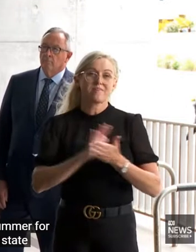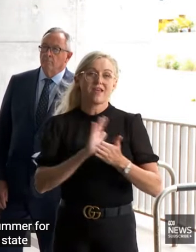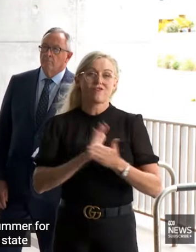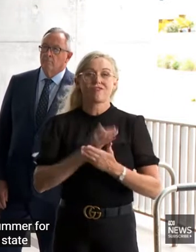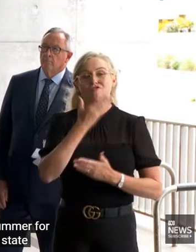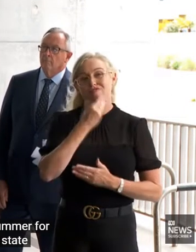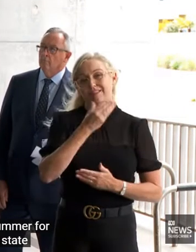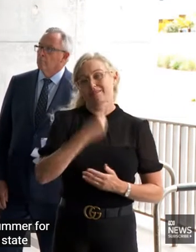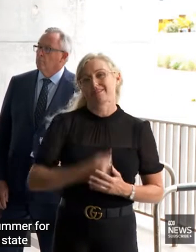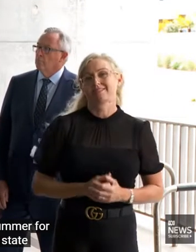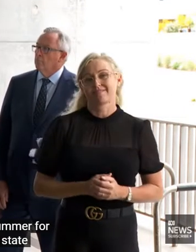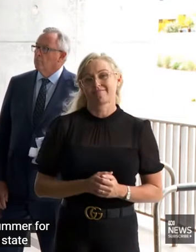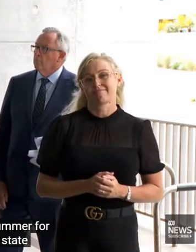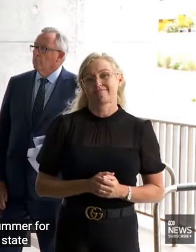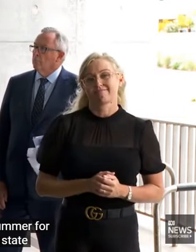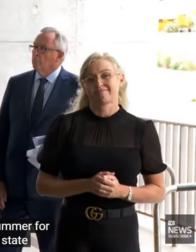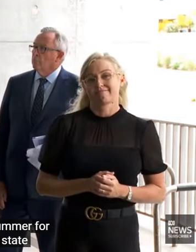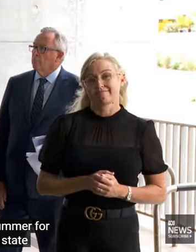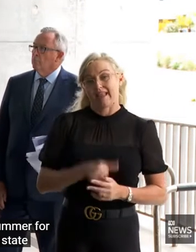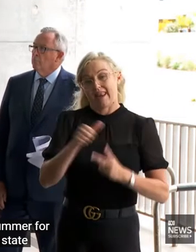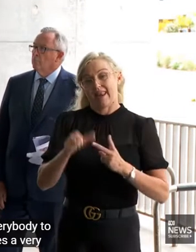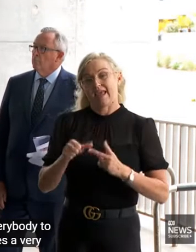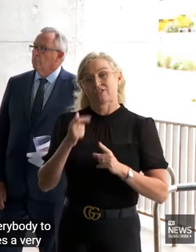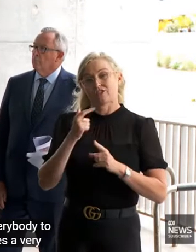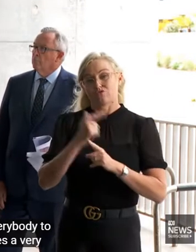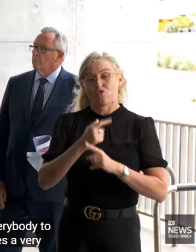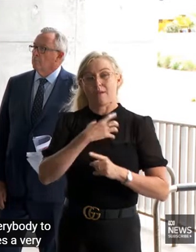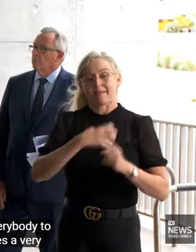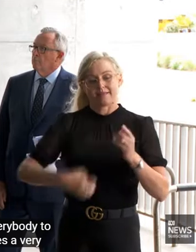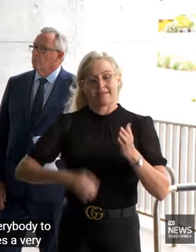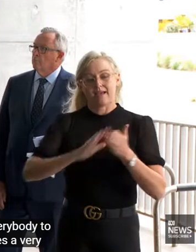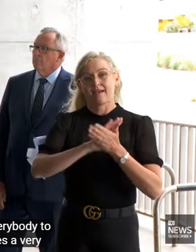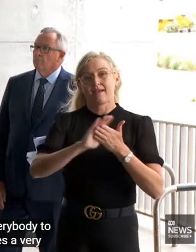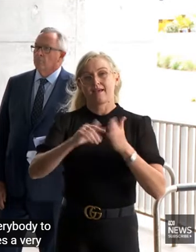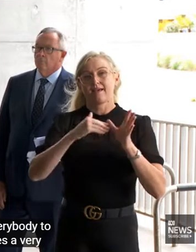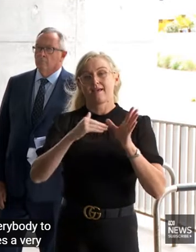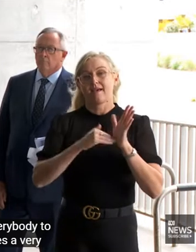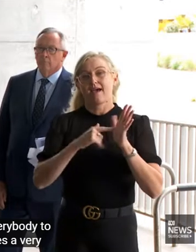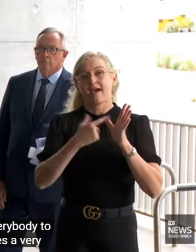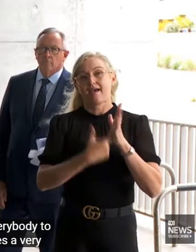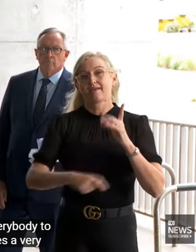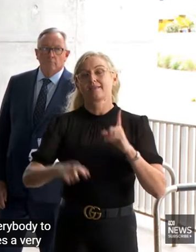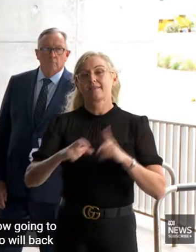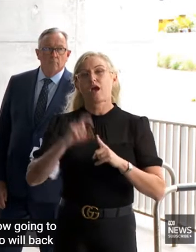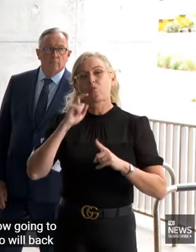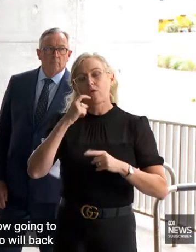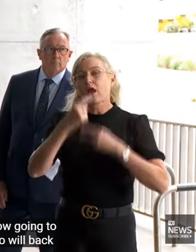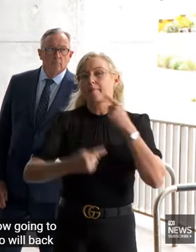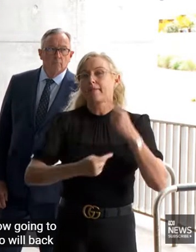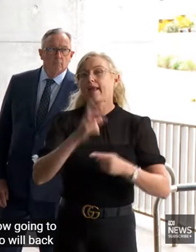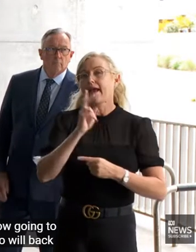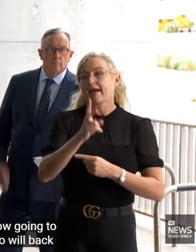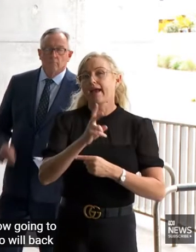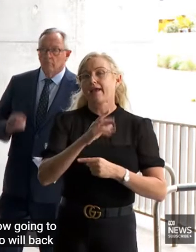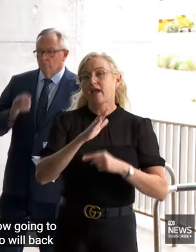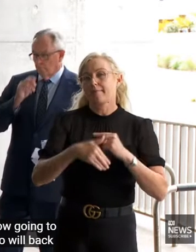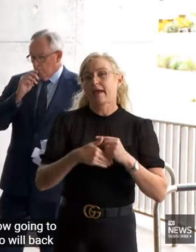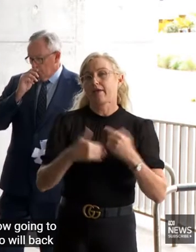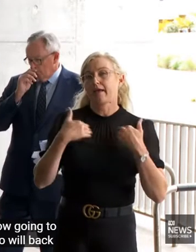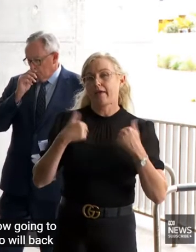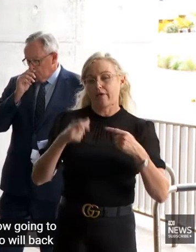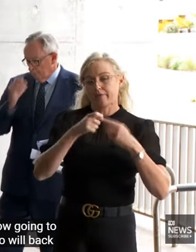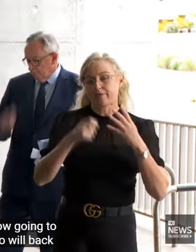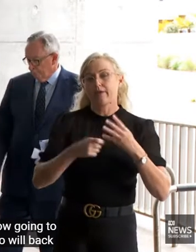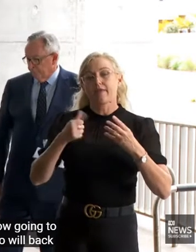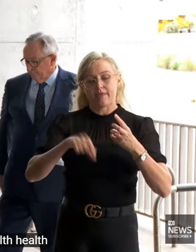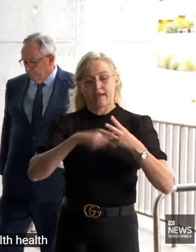Christmas. I'm now going to pass to Minister Hazzard, who will back in some of those health statements. I'll then pass